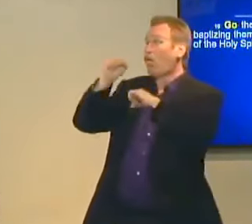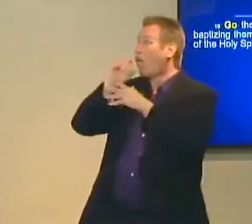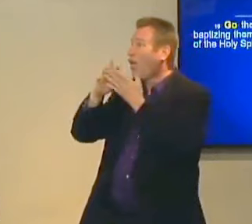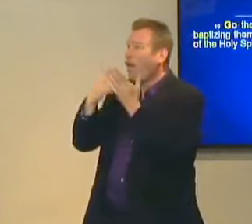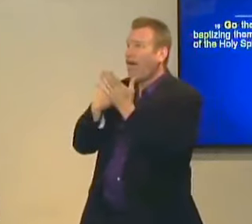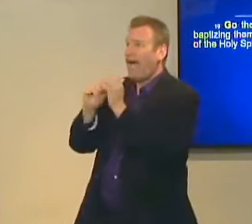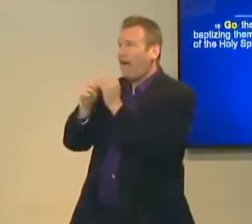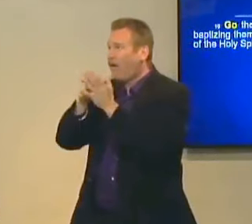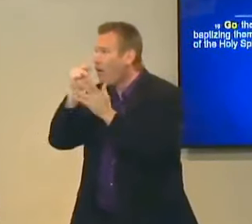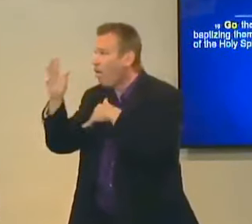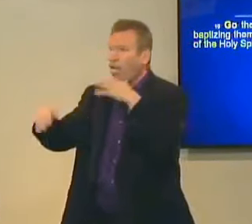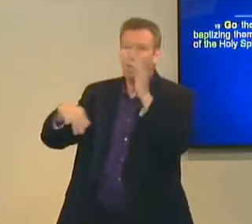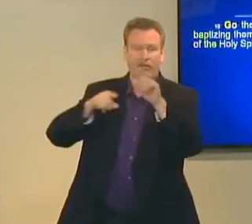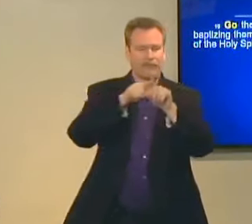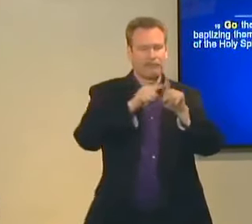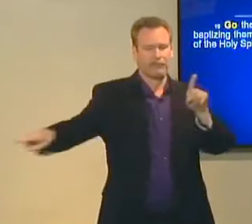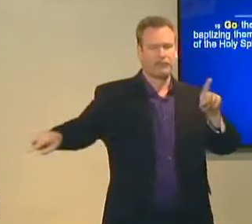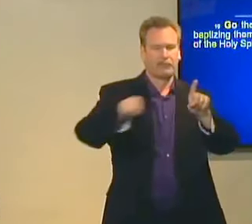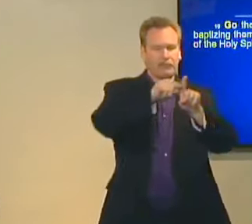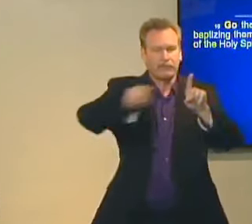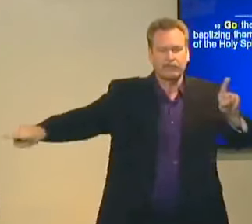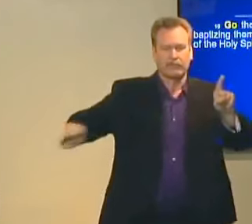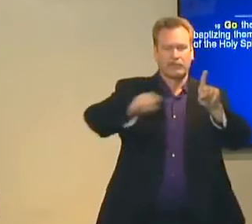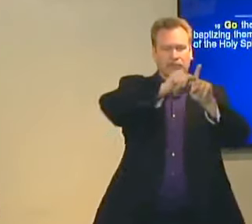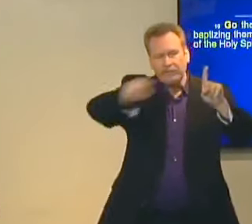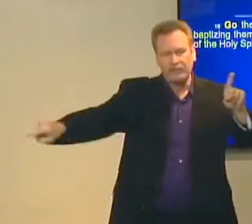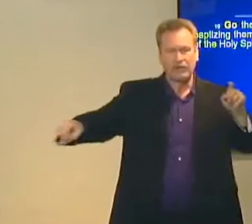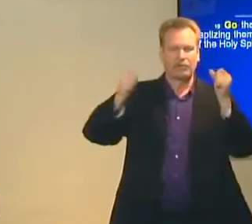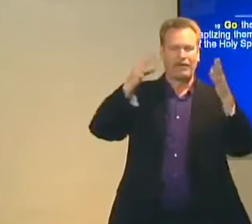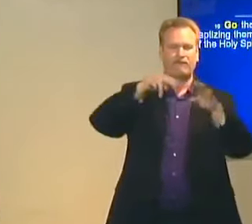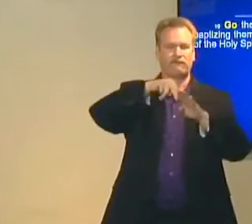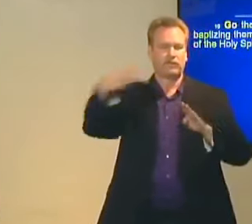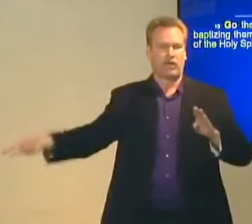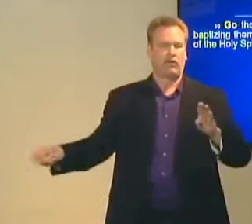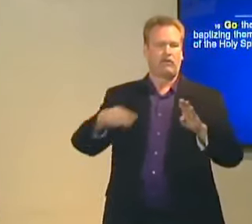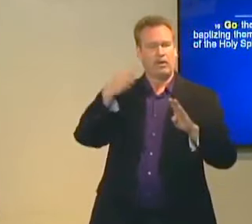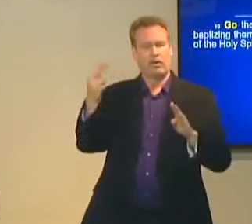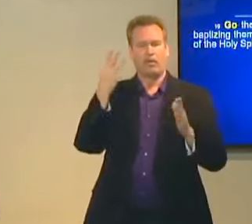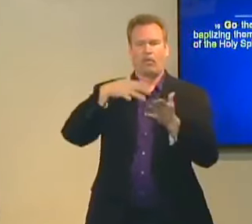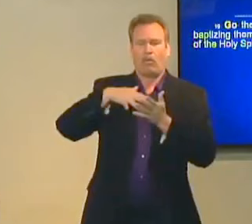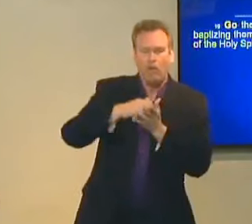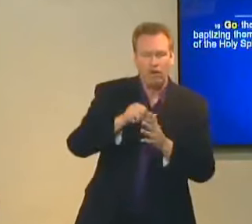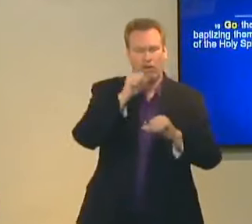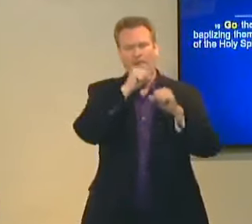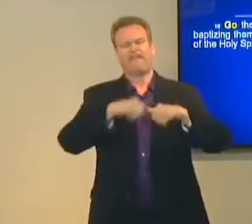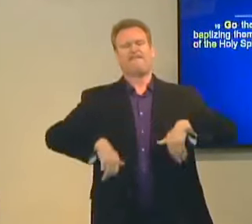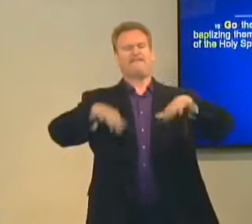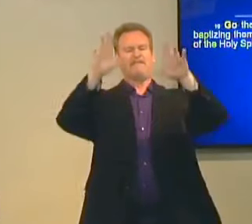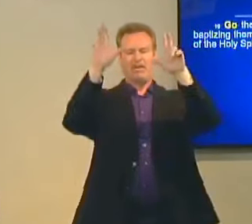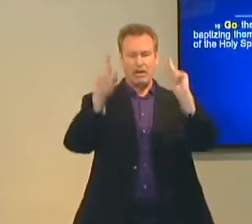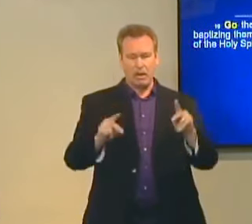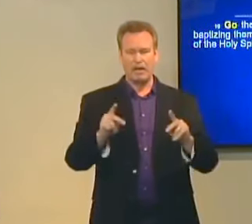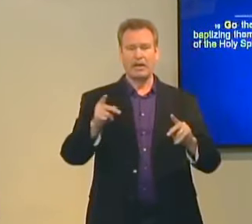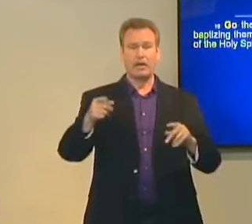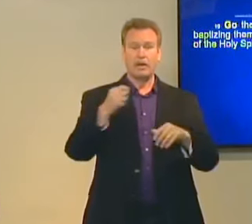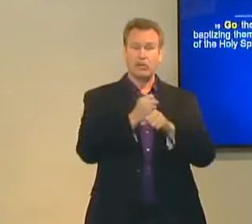and then the Christian newborn baby Christian is having issues and they're falling into sin and they're going back into the world and they're having all these struggles and weakness and they give up on